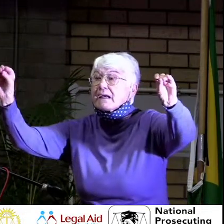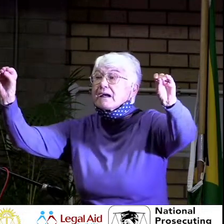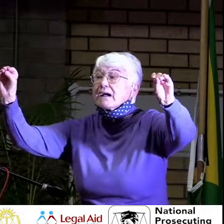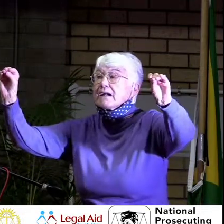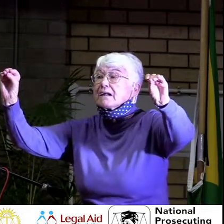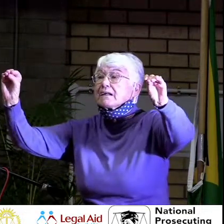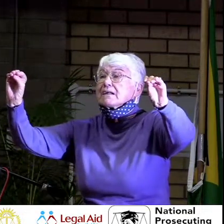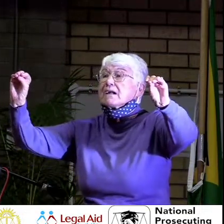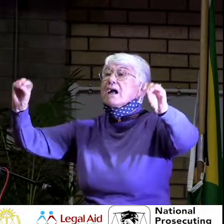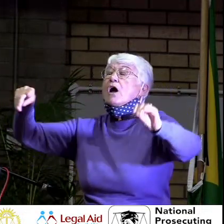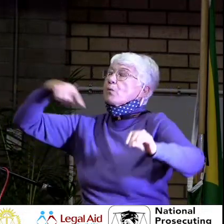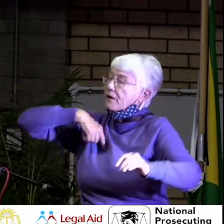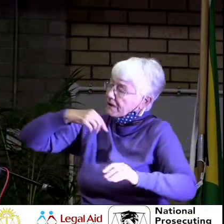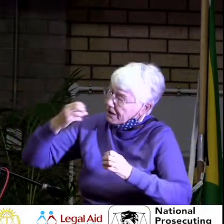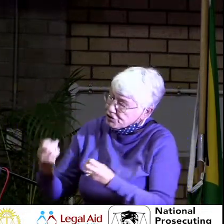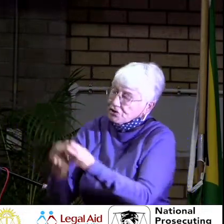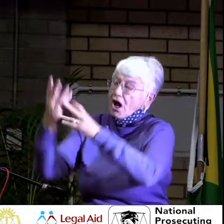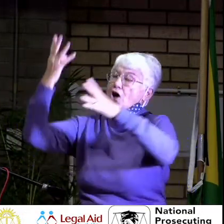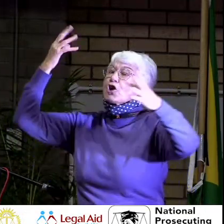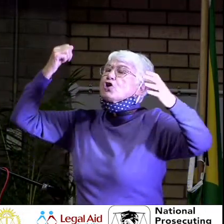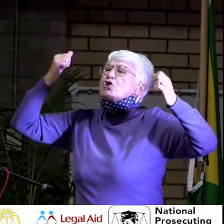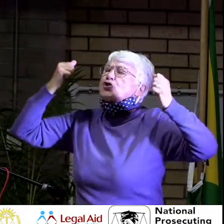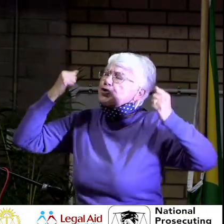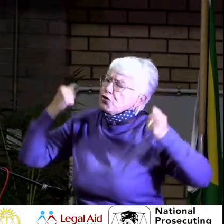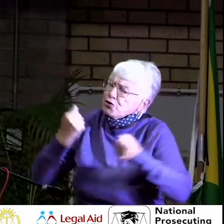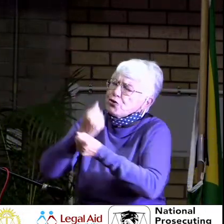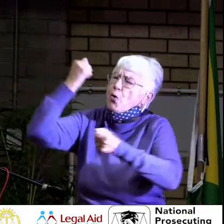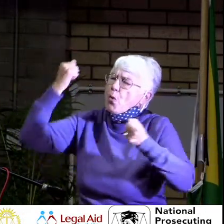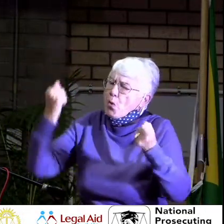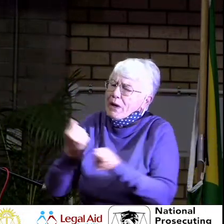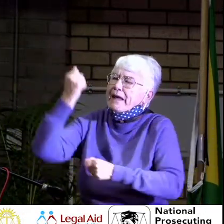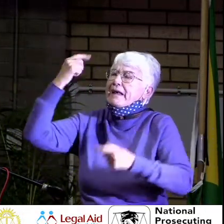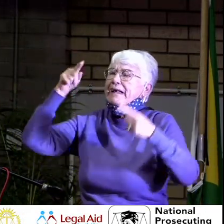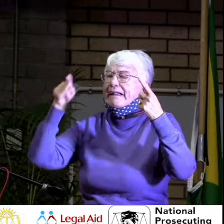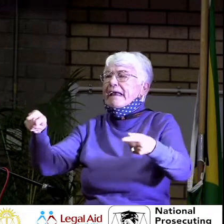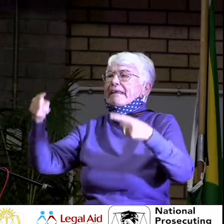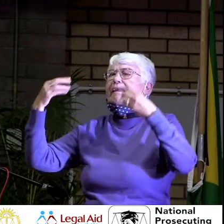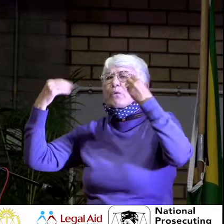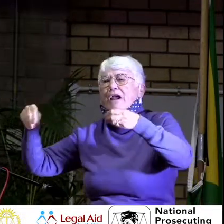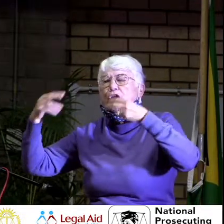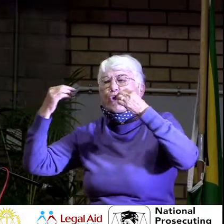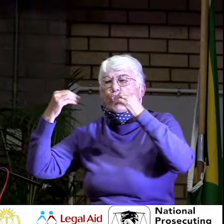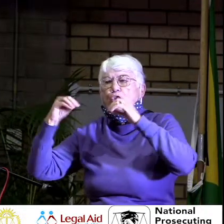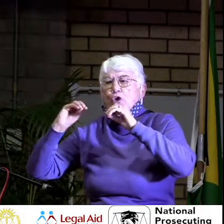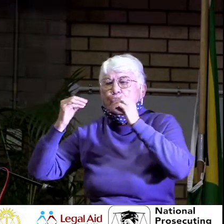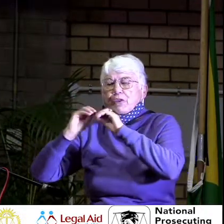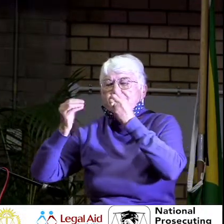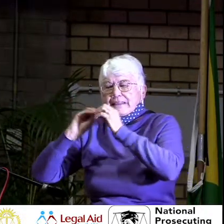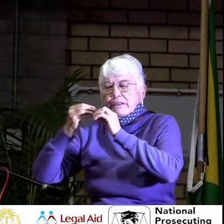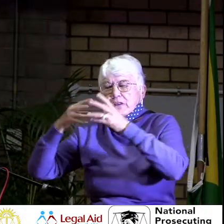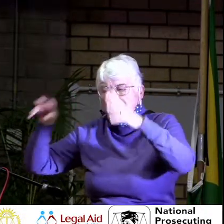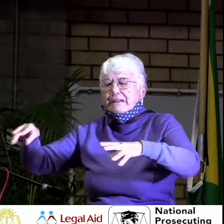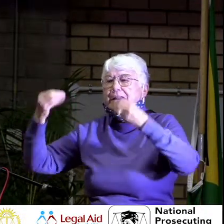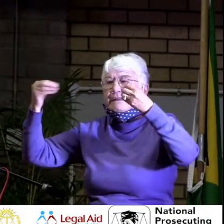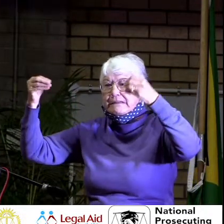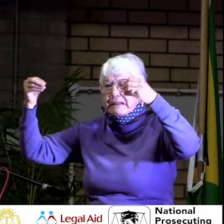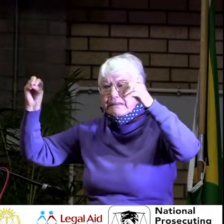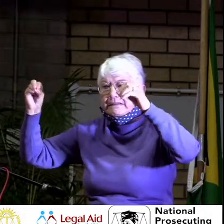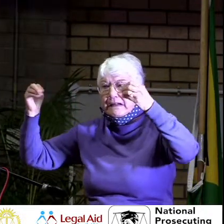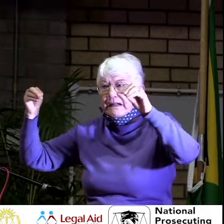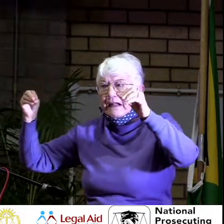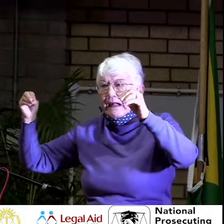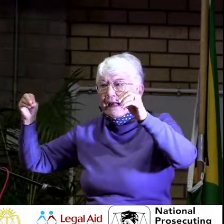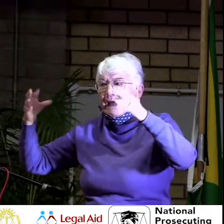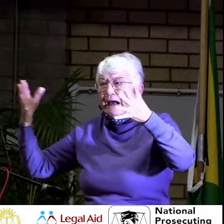can start doing it. We can start getting our words are powerful. So again, I want to say, I stand for peace.